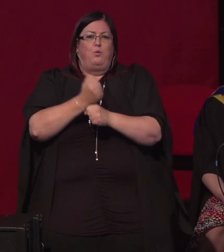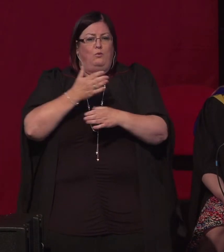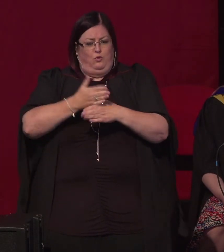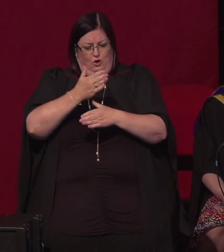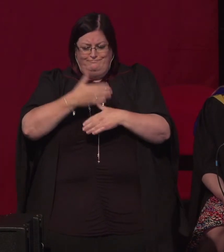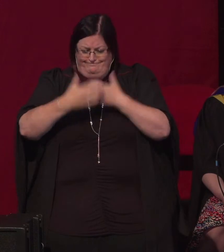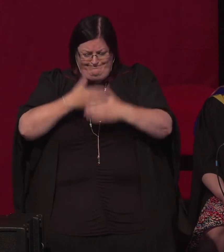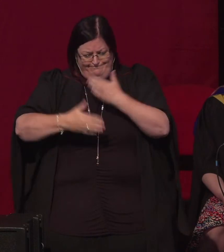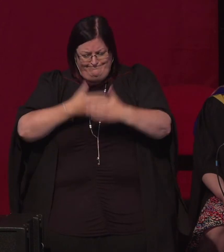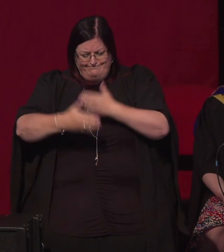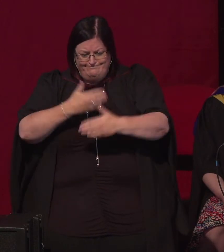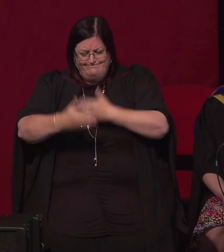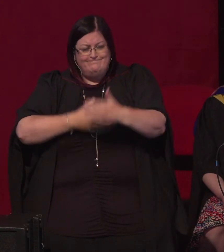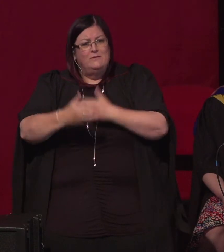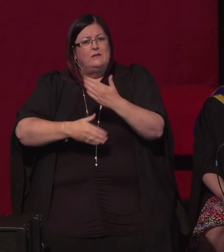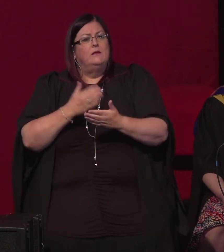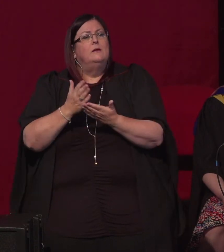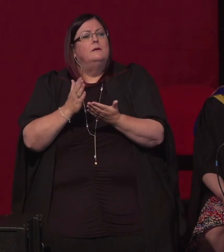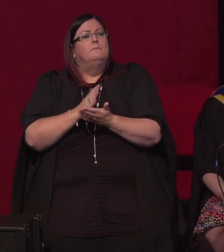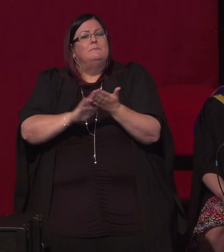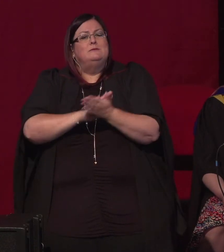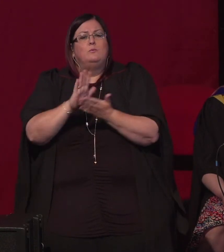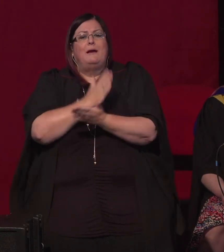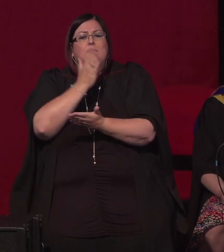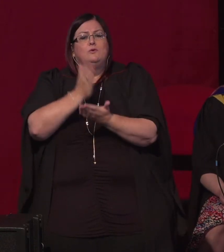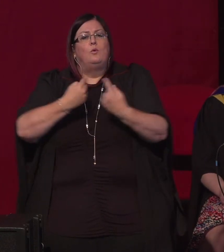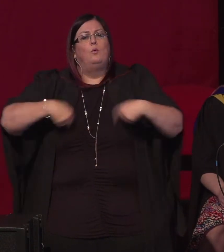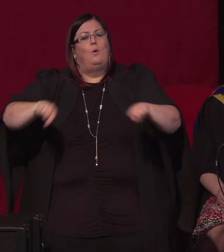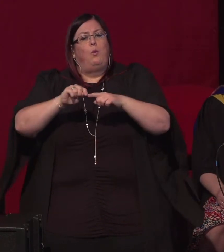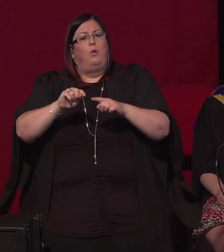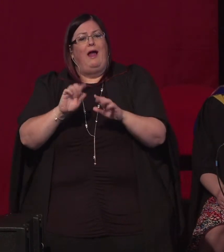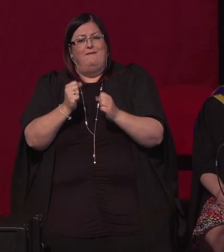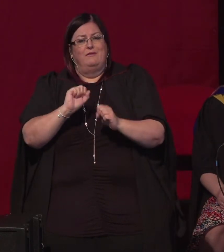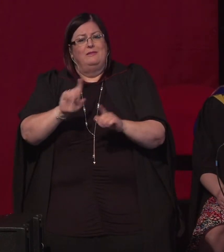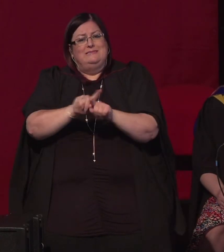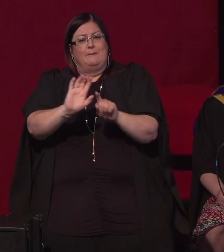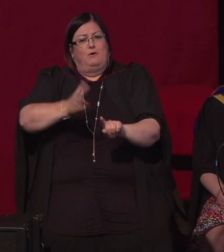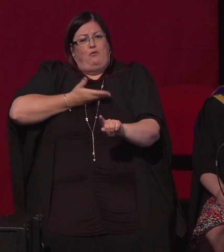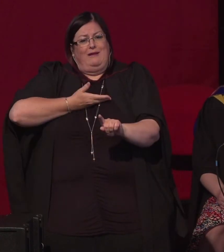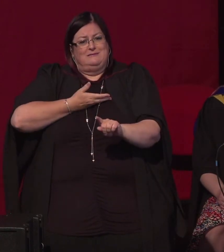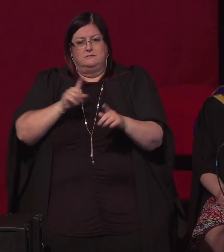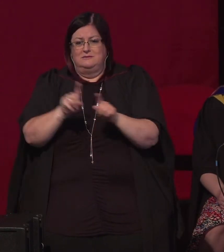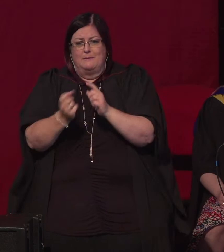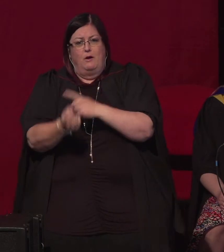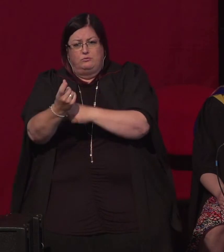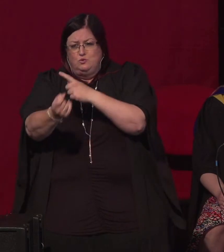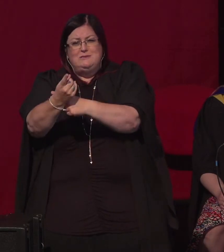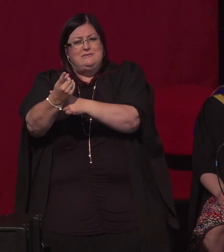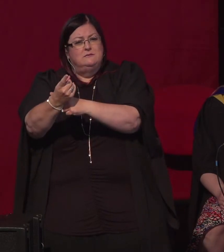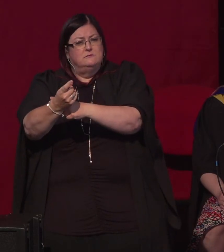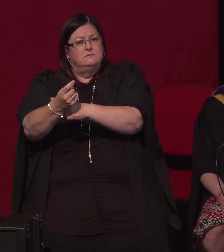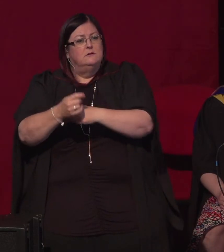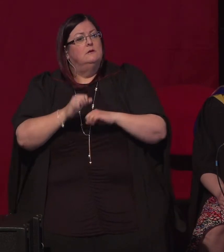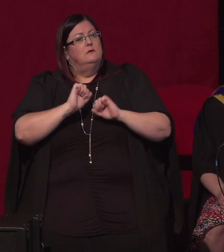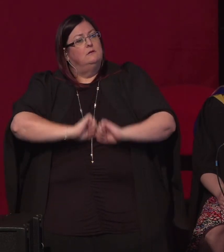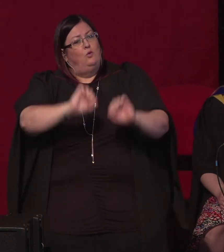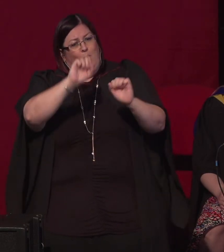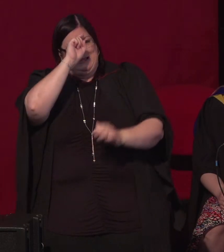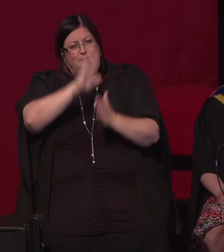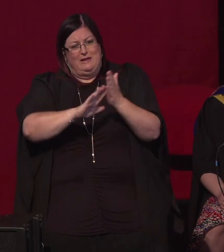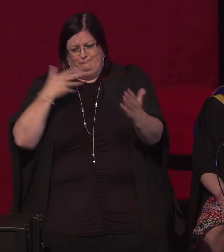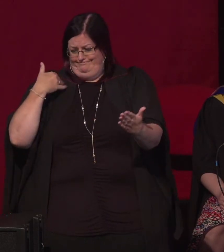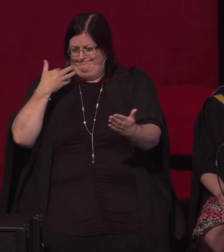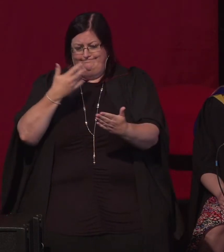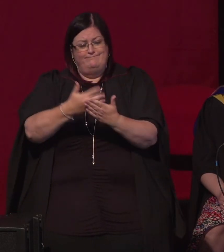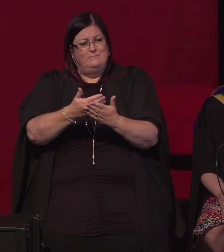until everyone enjoys the same rights and opportunities. Your own student experience will